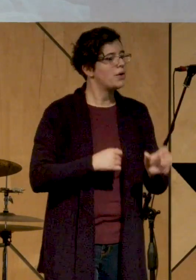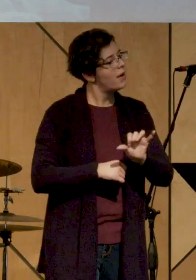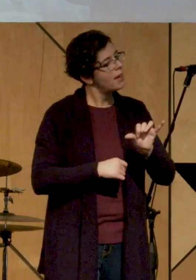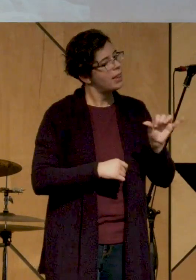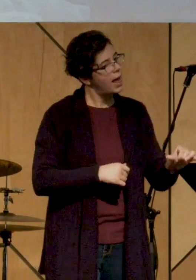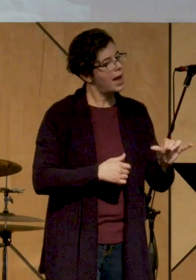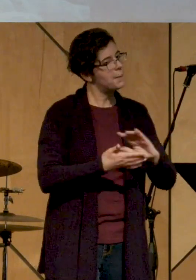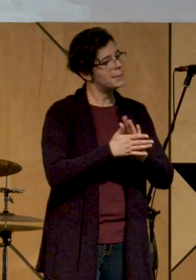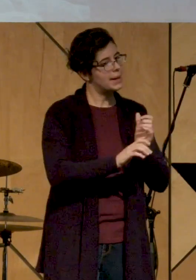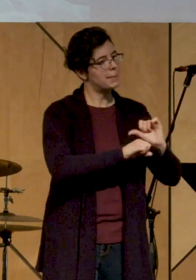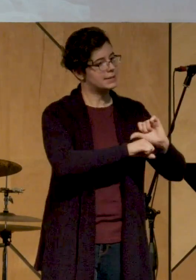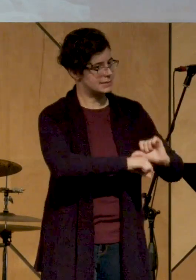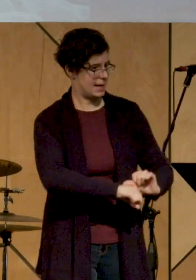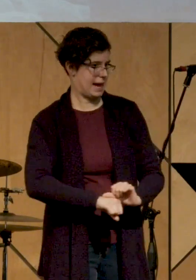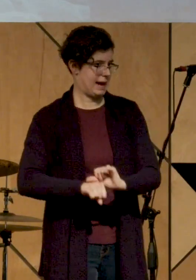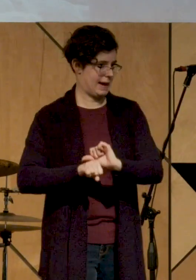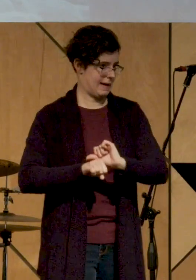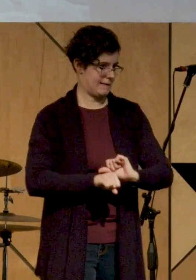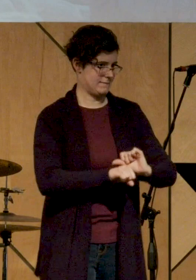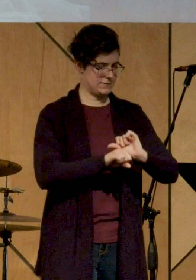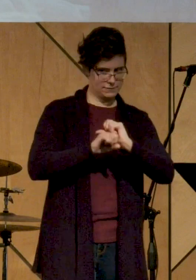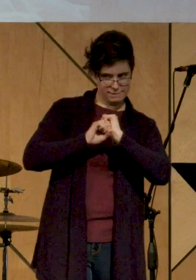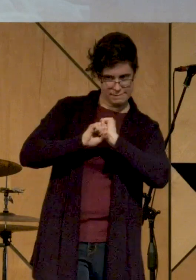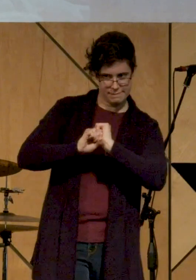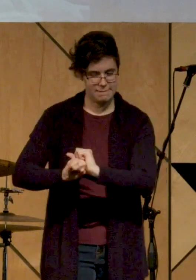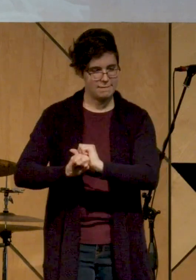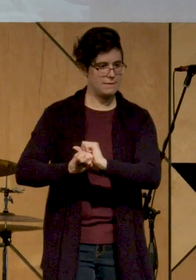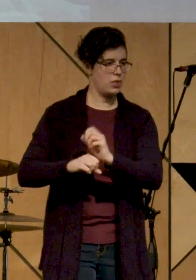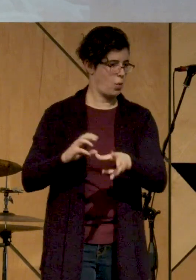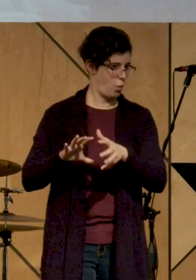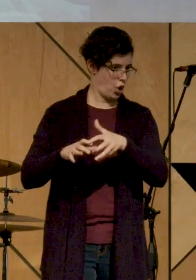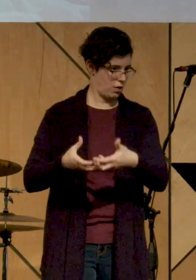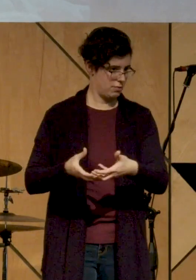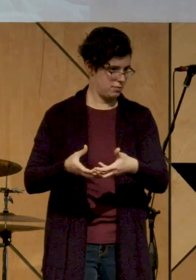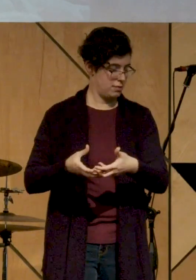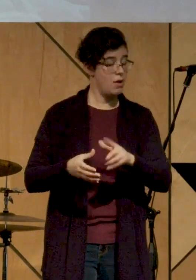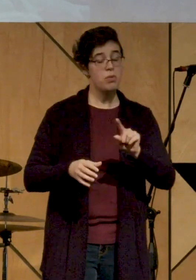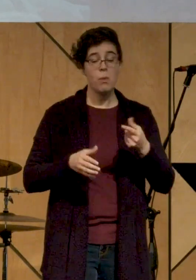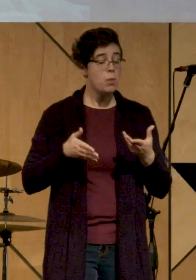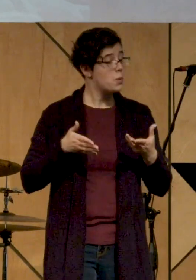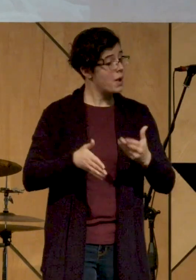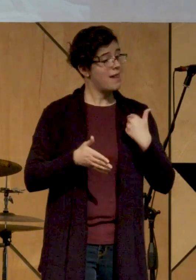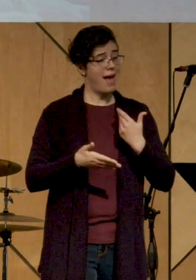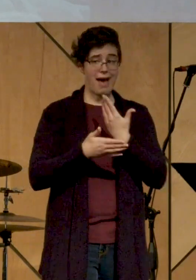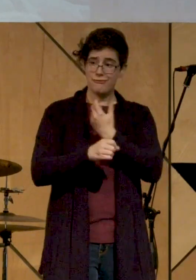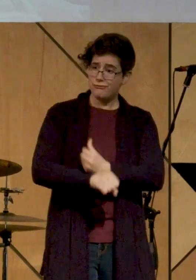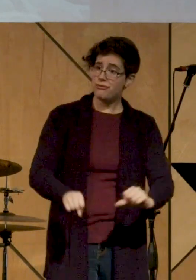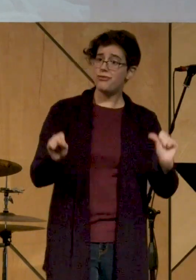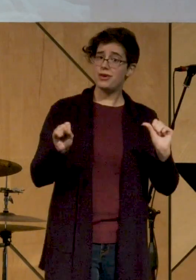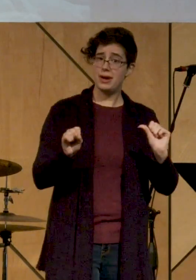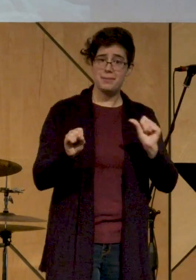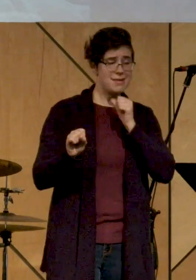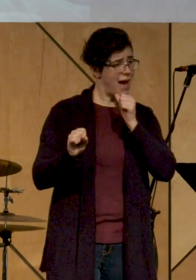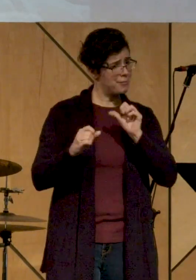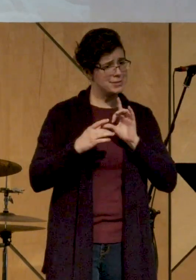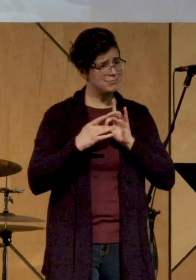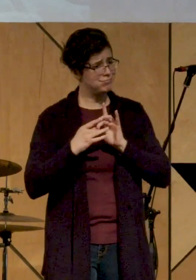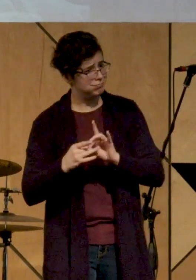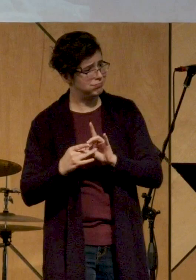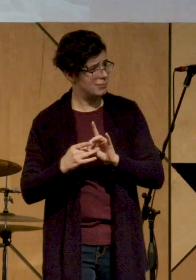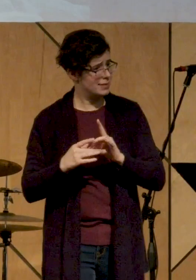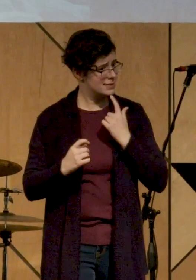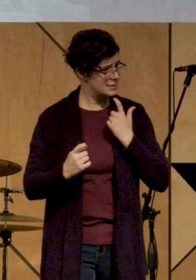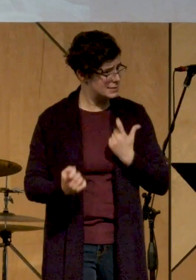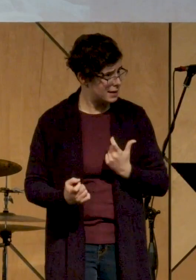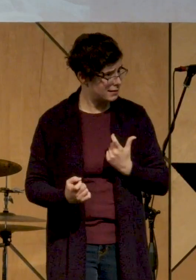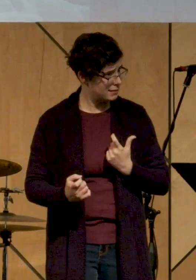captive. The only way to find true freedom from sin and to live your life the way